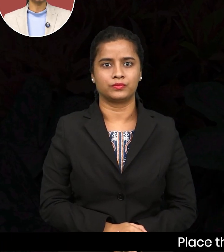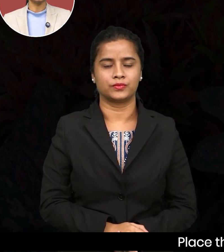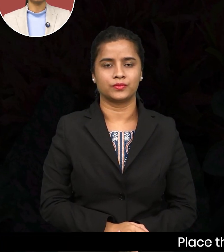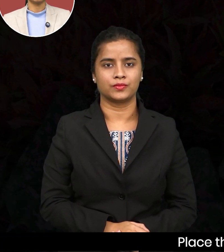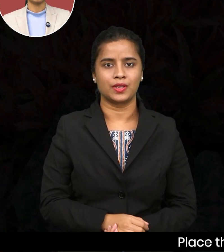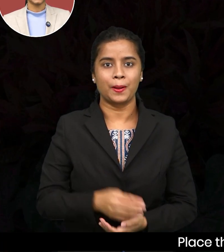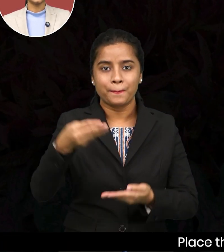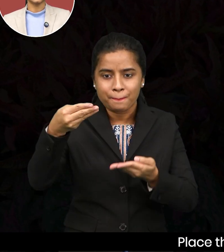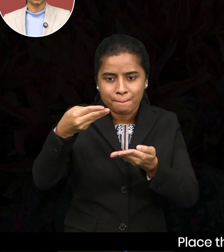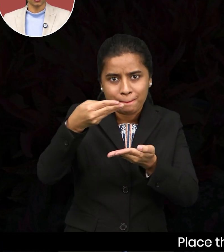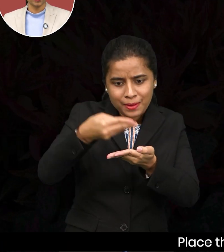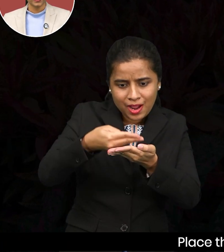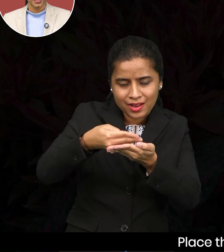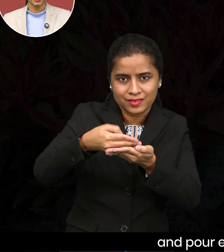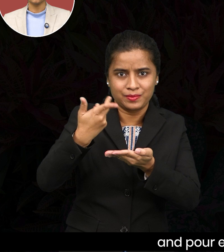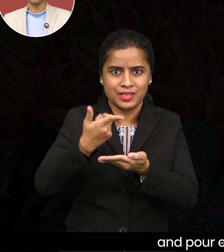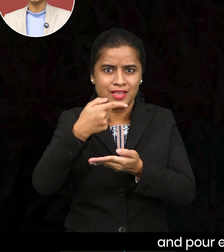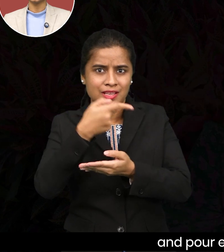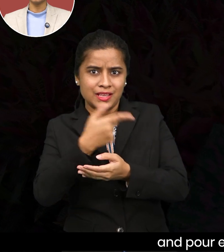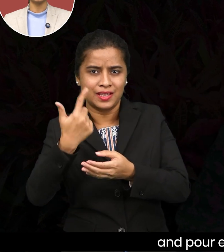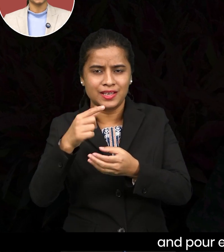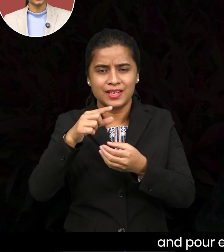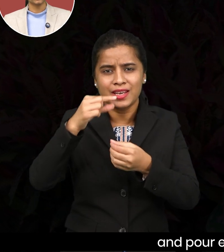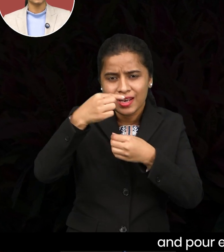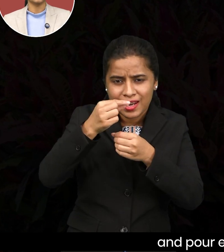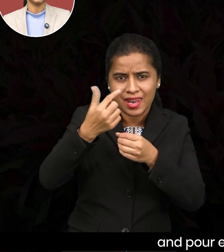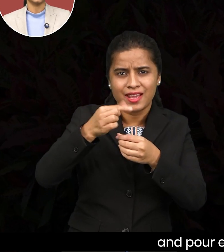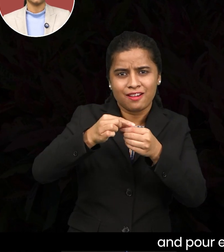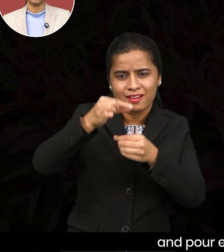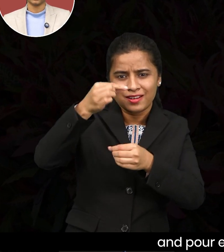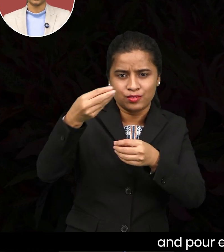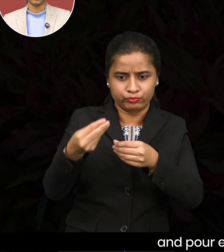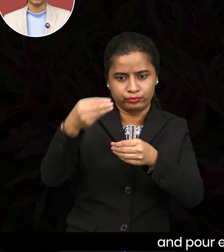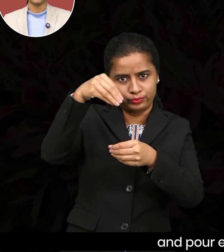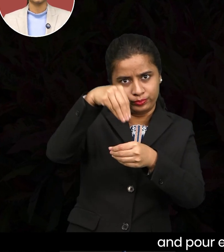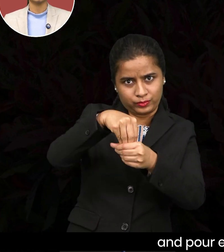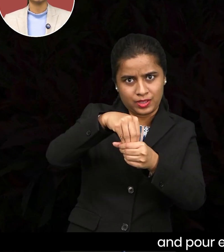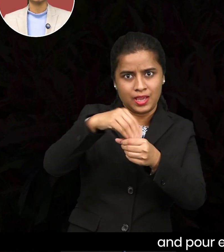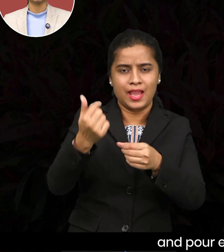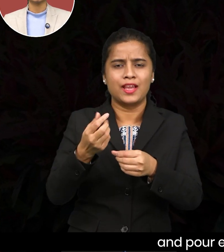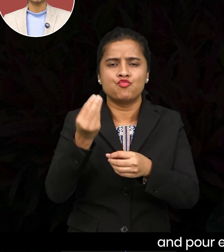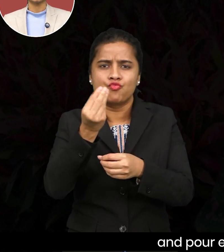Place the leaf in a test tube and pour enough spirit to cover it.